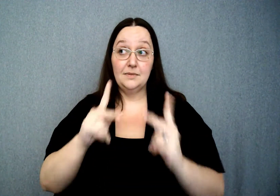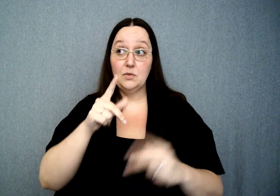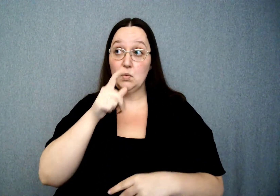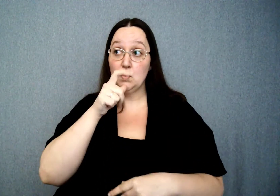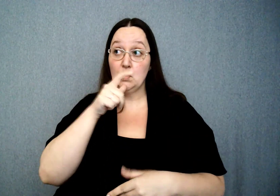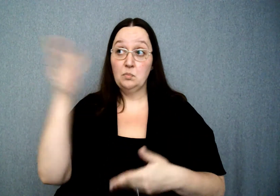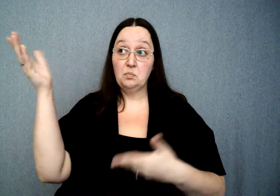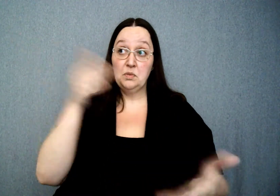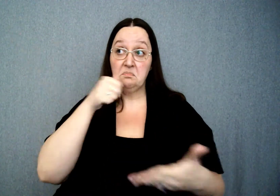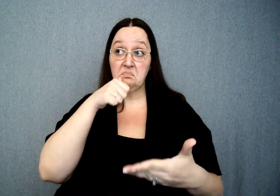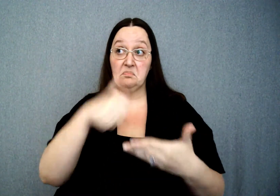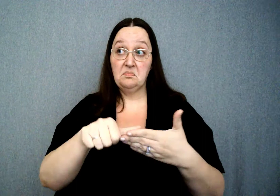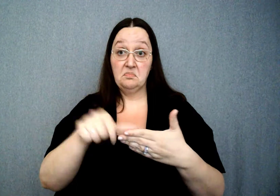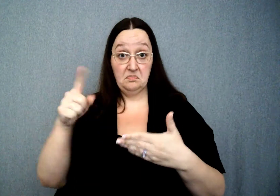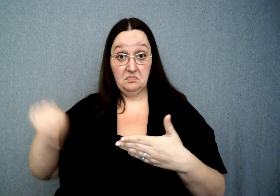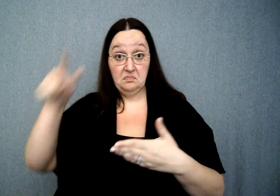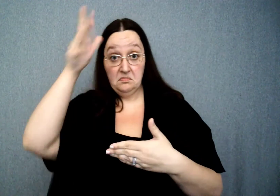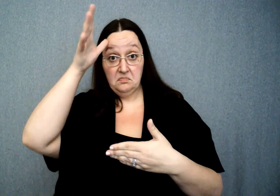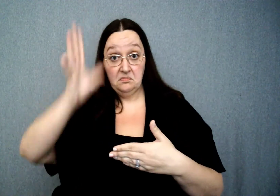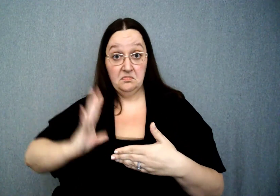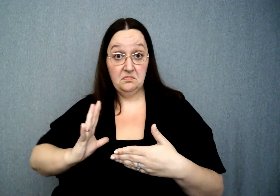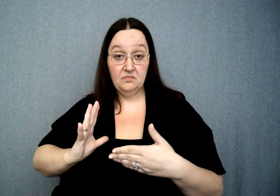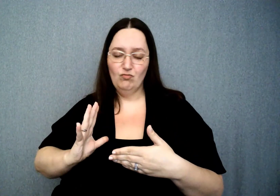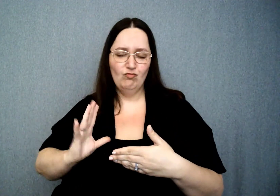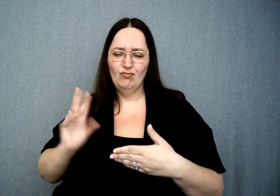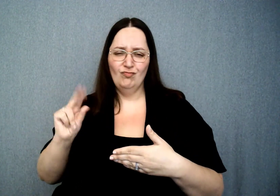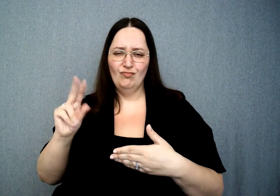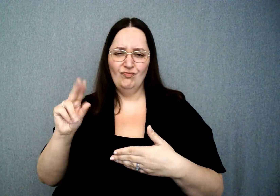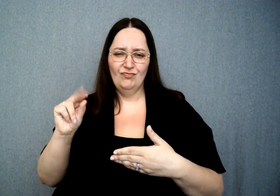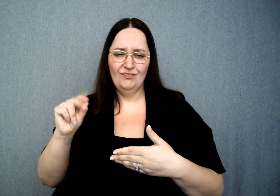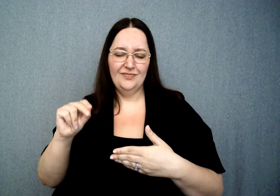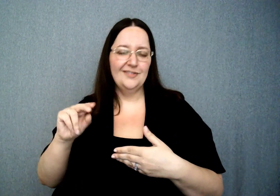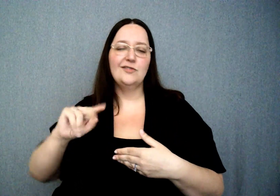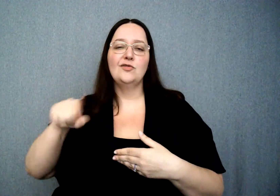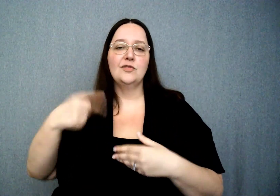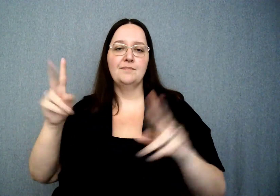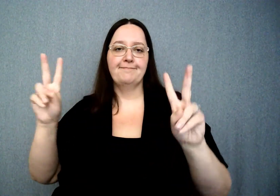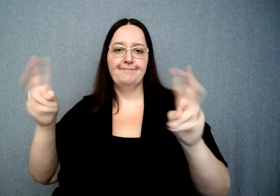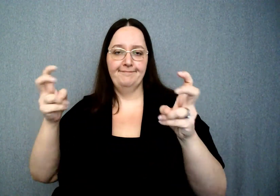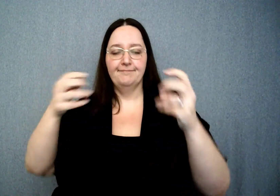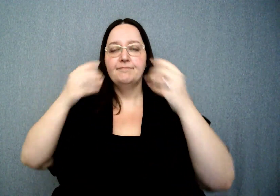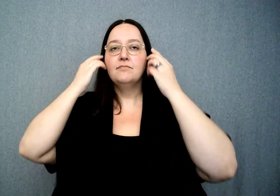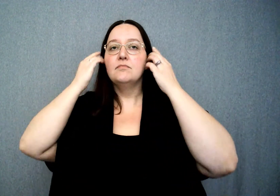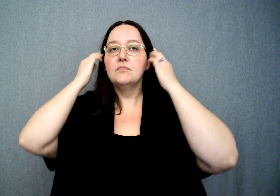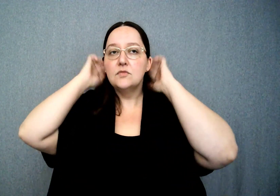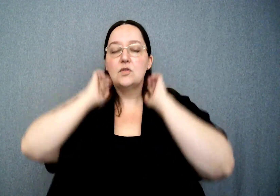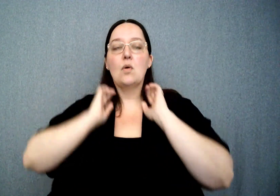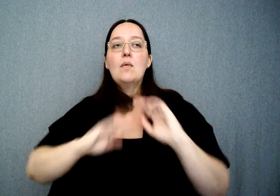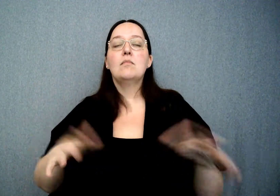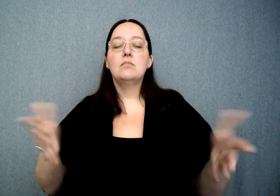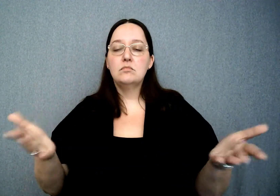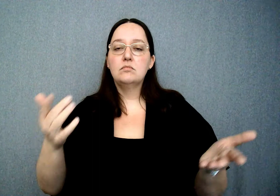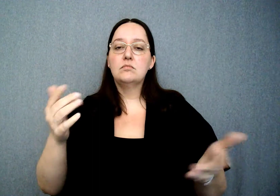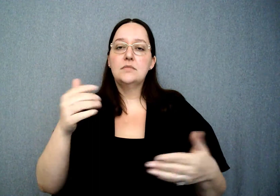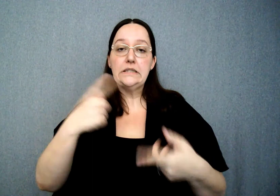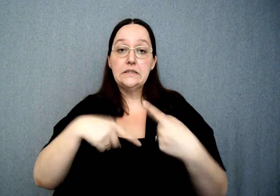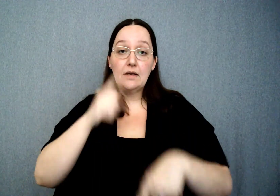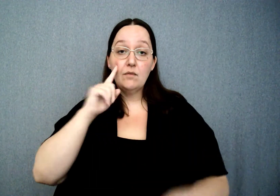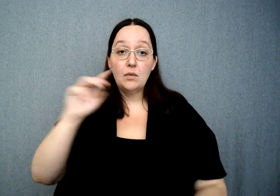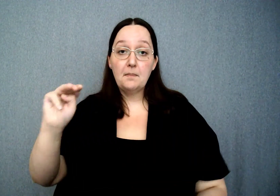Now, all people who deliver the mail are not male. They're not just men. This is just a term.